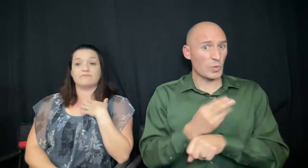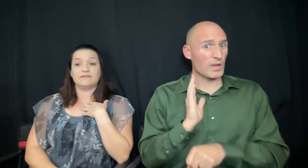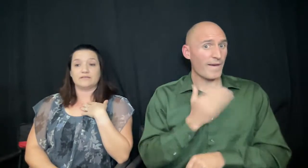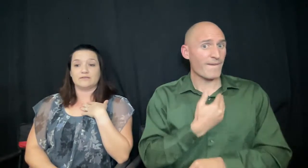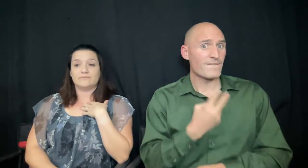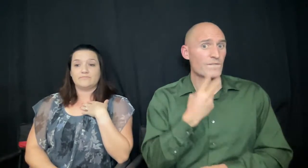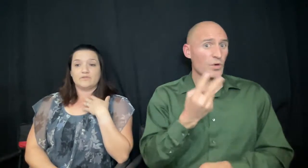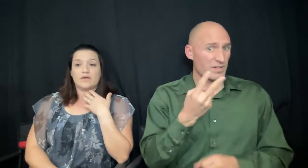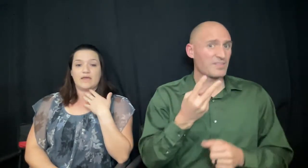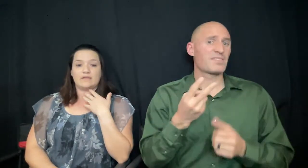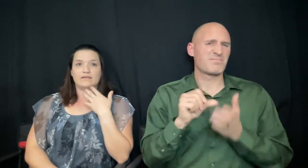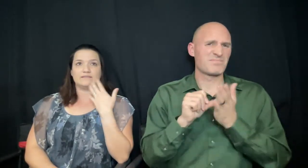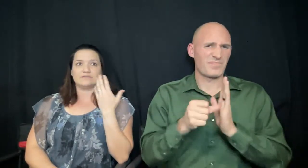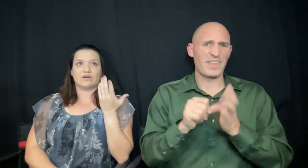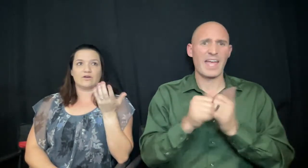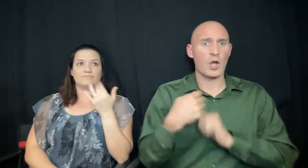feeling. And it's our